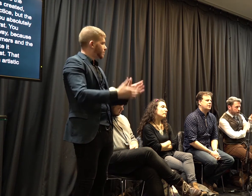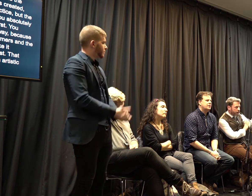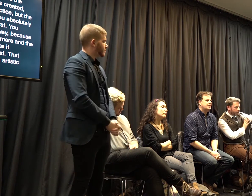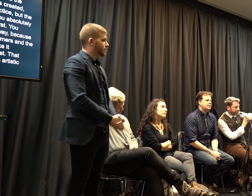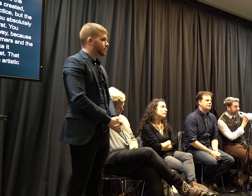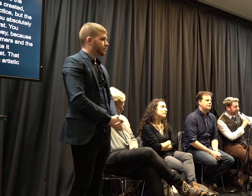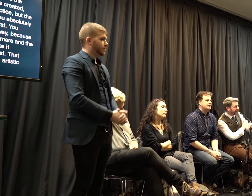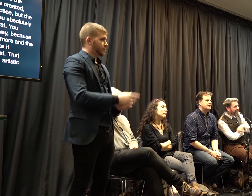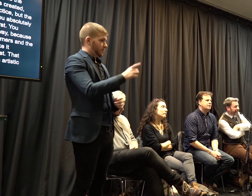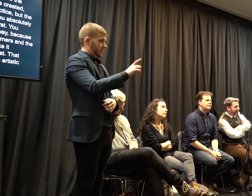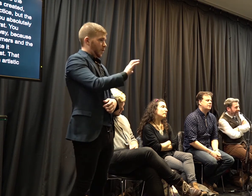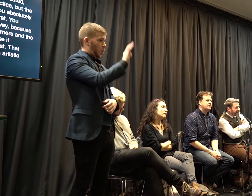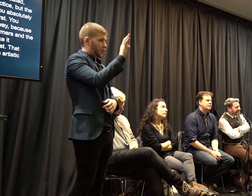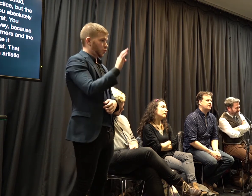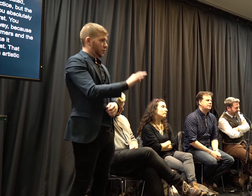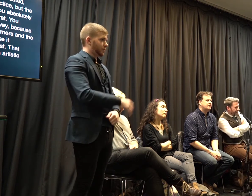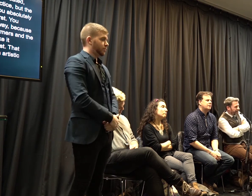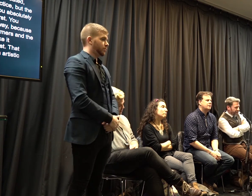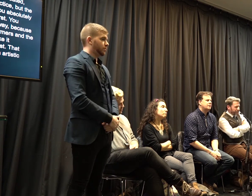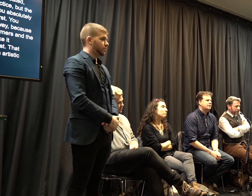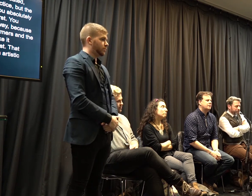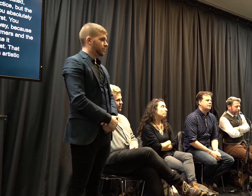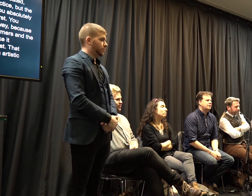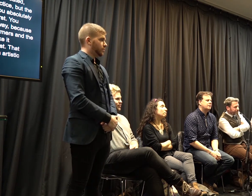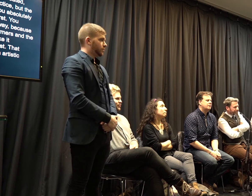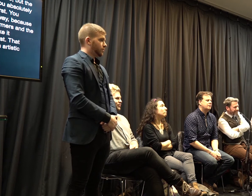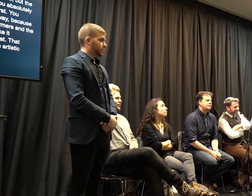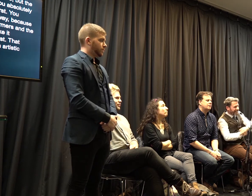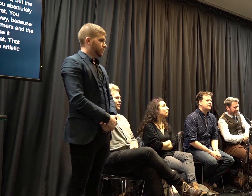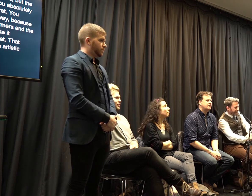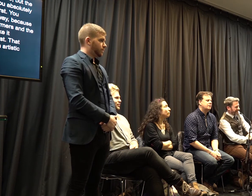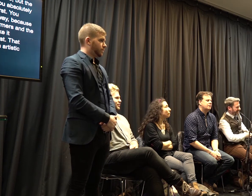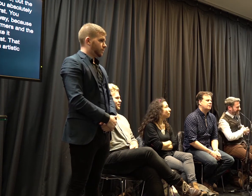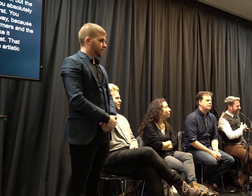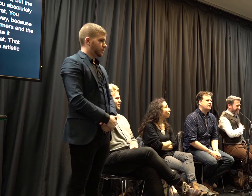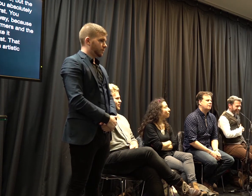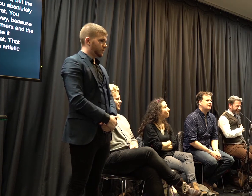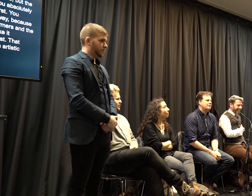Thank you. Question in the middle? Yeah. Good sign.